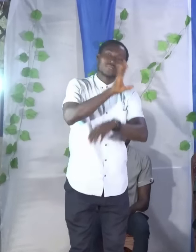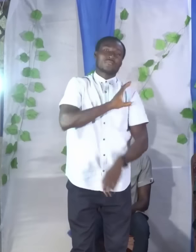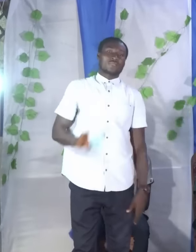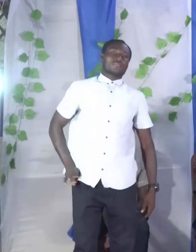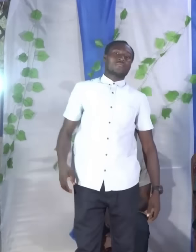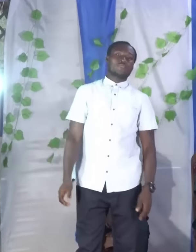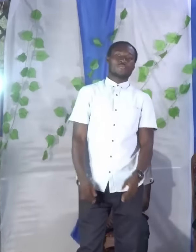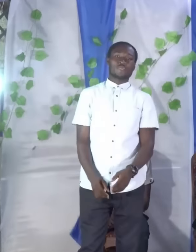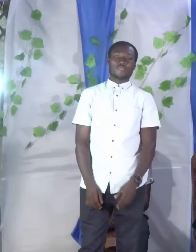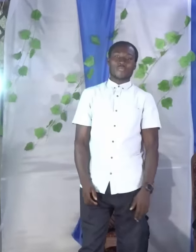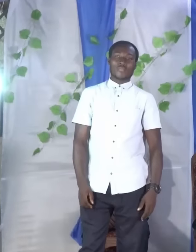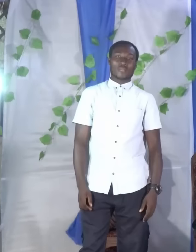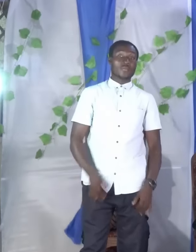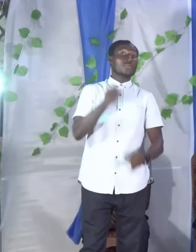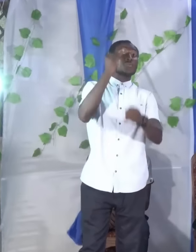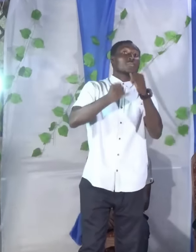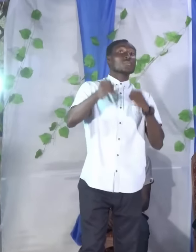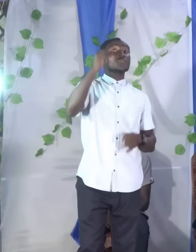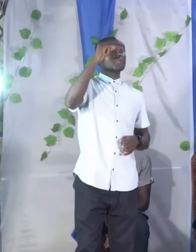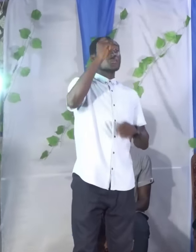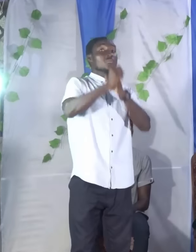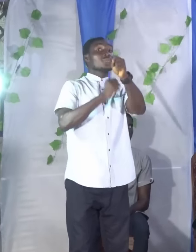last year 2023